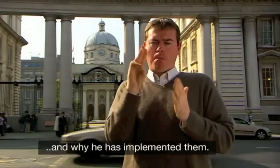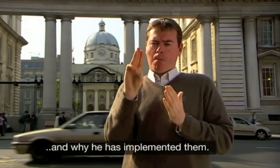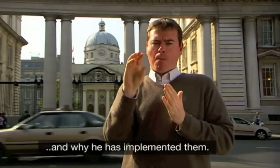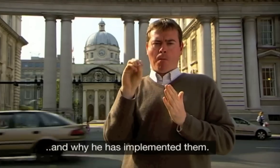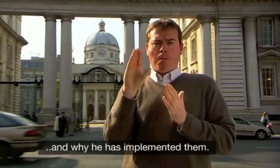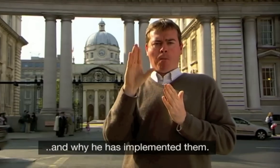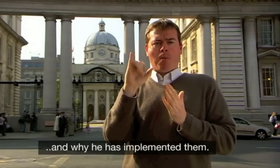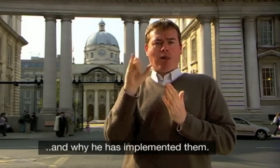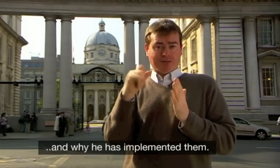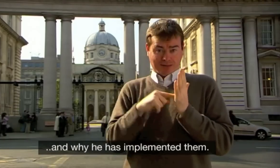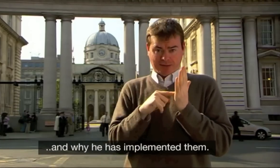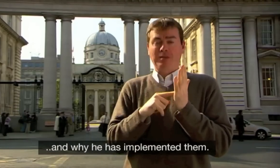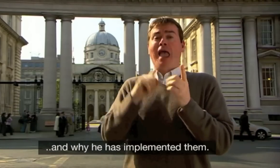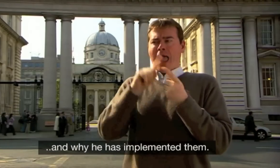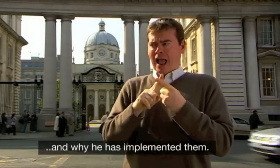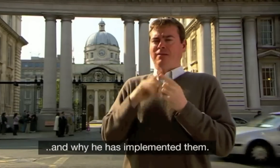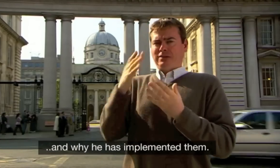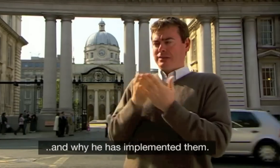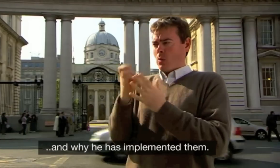and why he has implemented them.